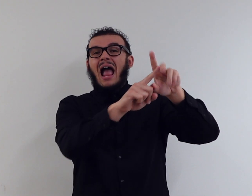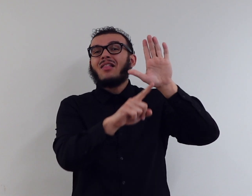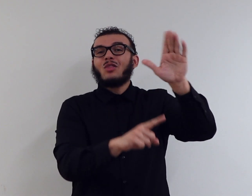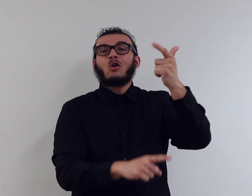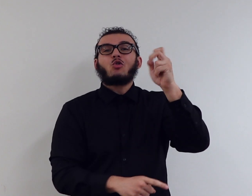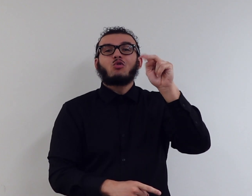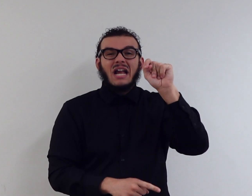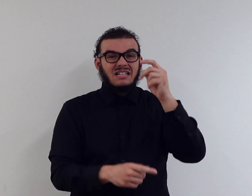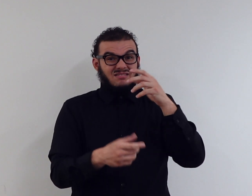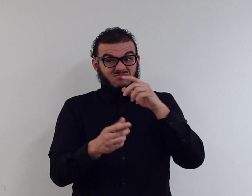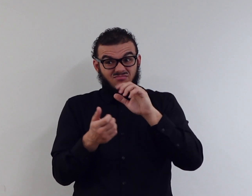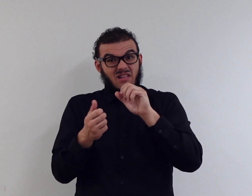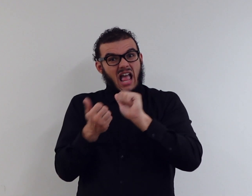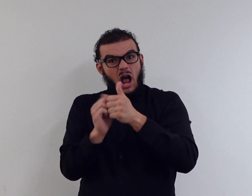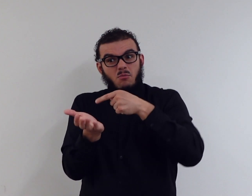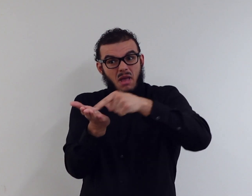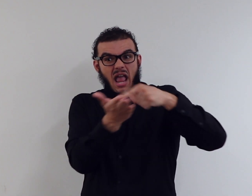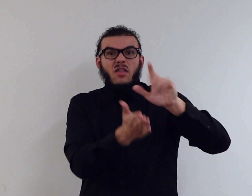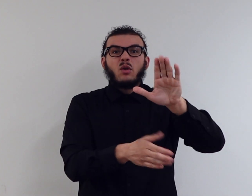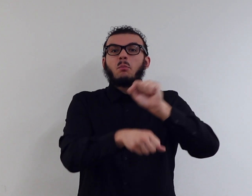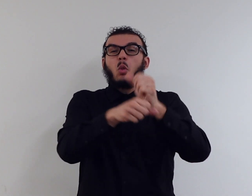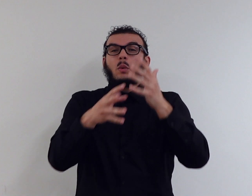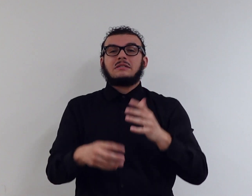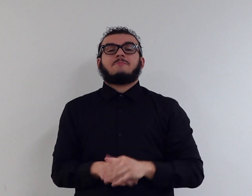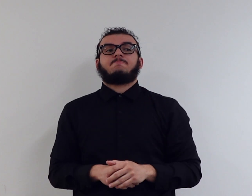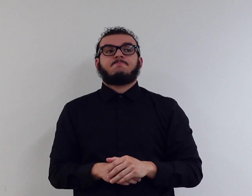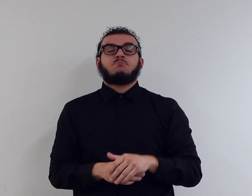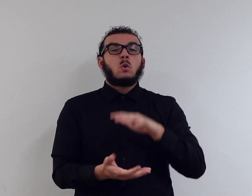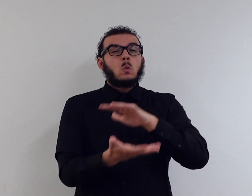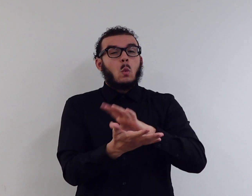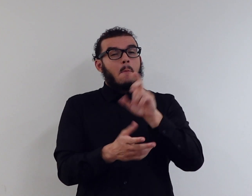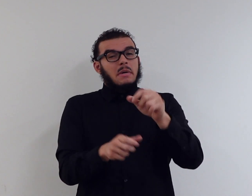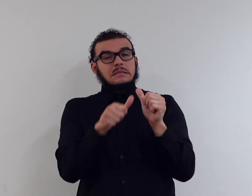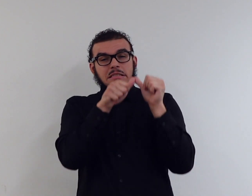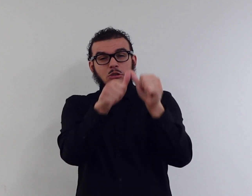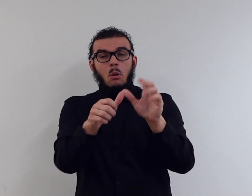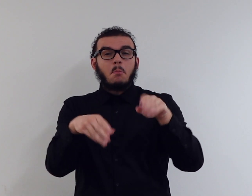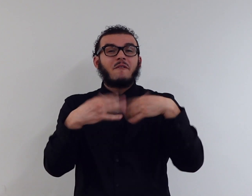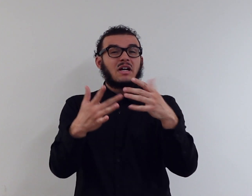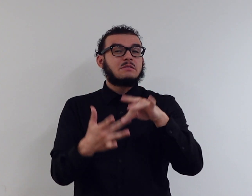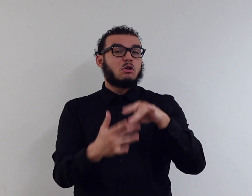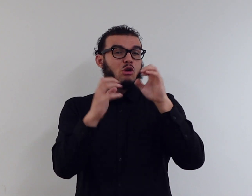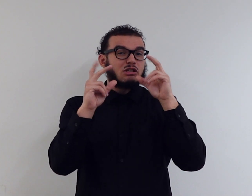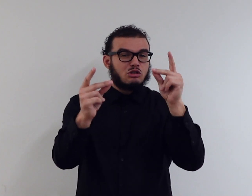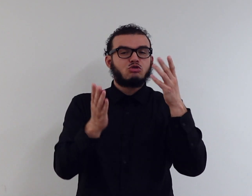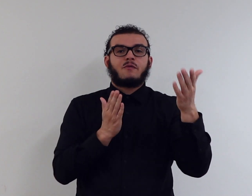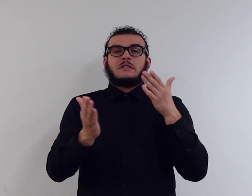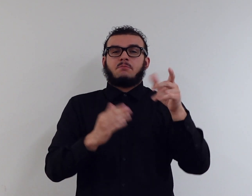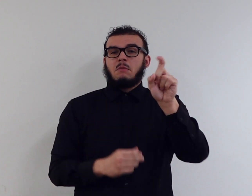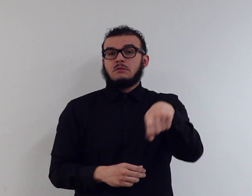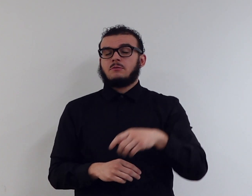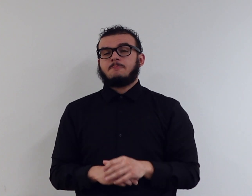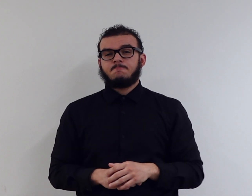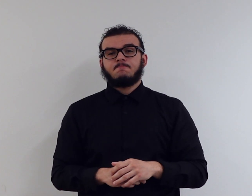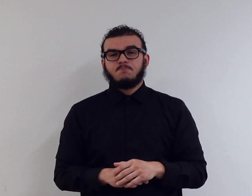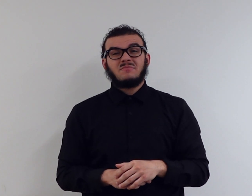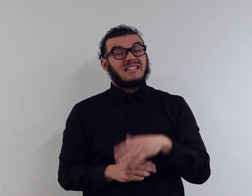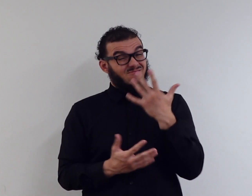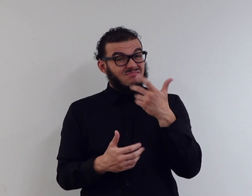make their payroll. Schools must continue to provide special education services, which will be difficult if they cannot